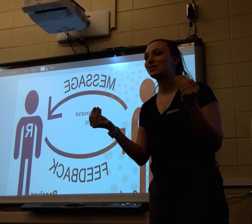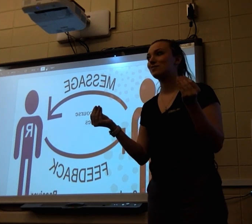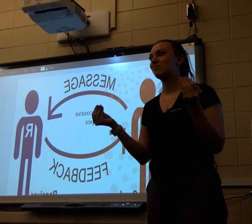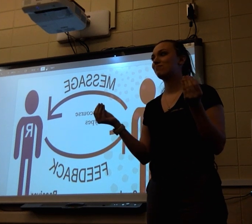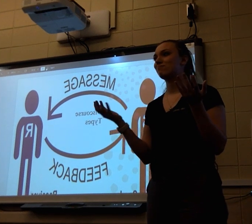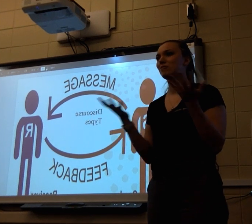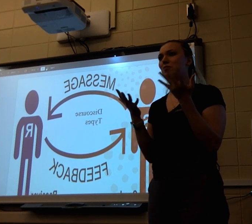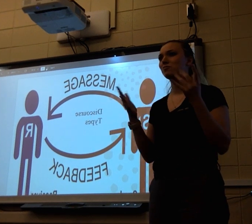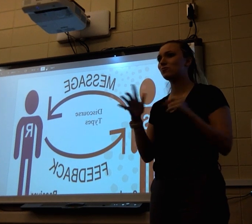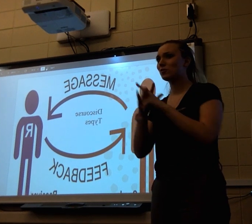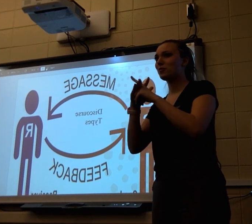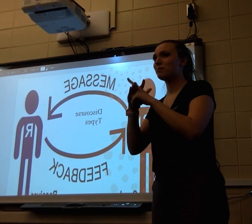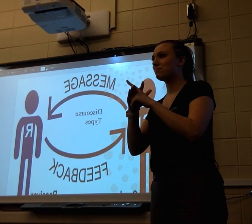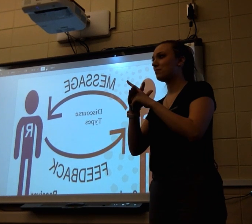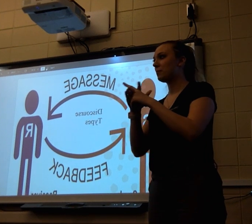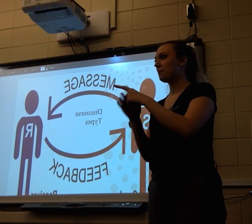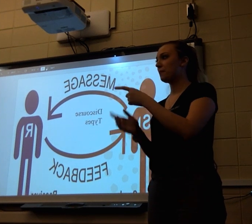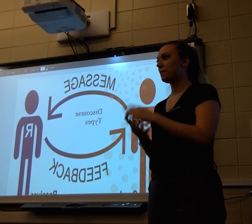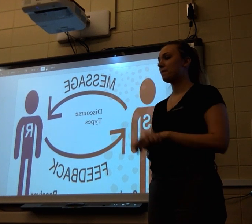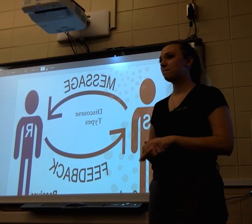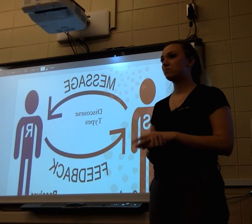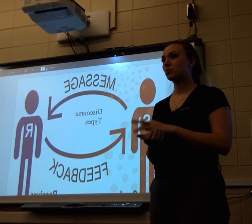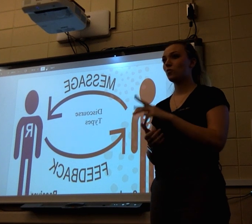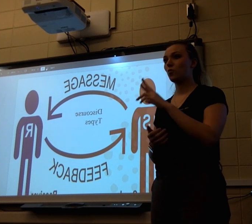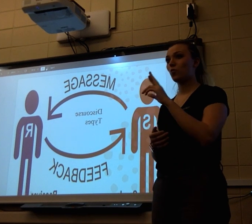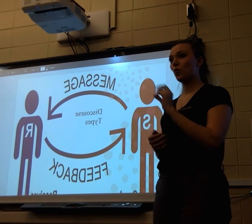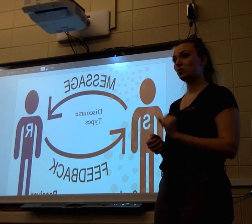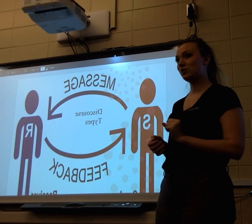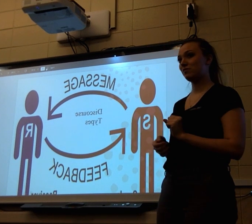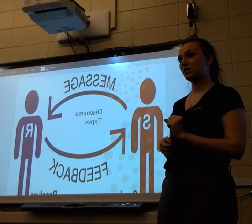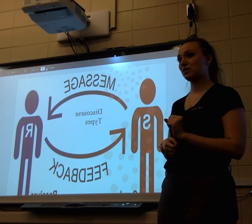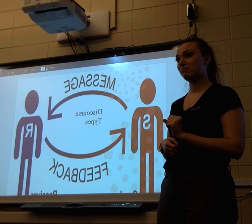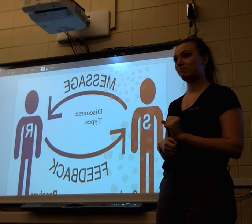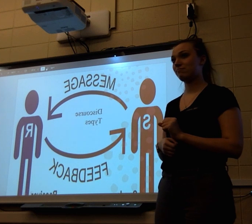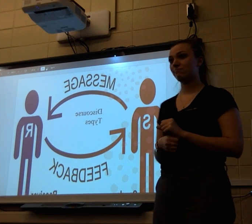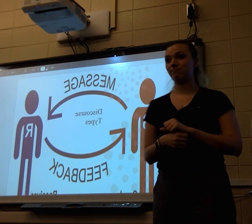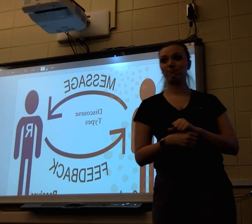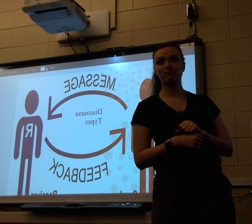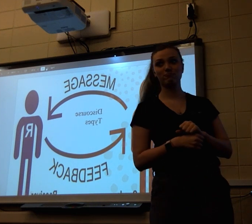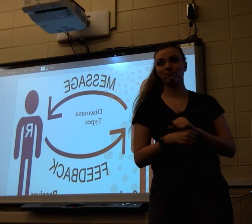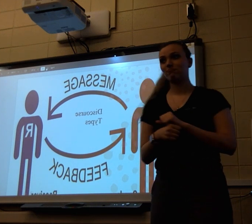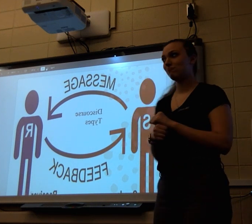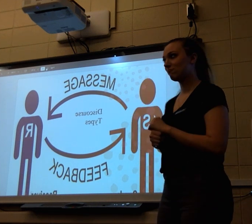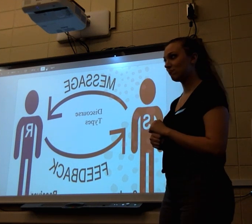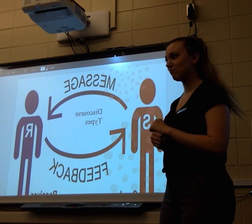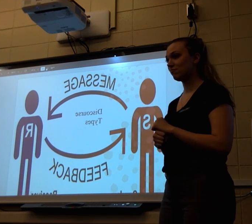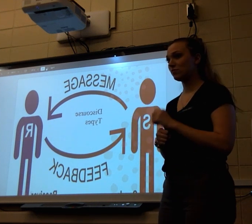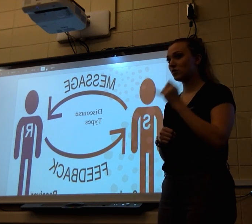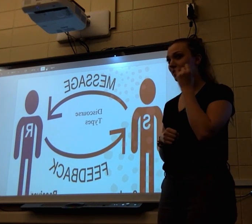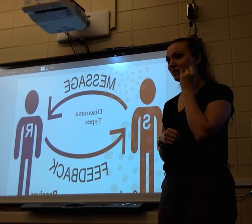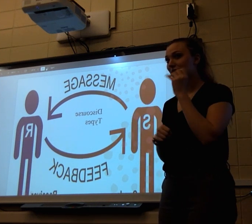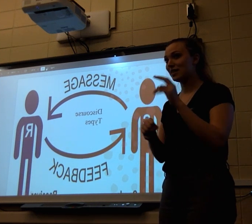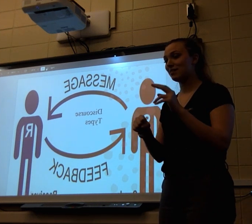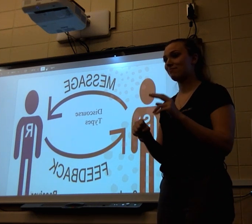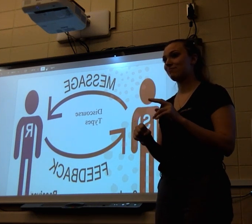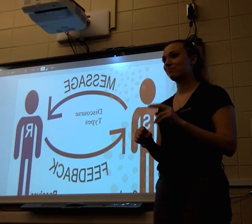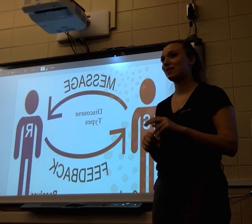I talk about all the time? Yes. All right. And so when native users begin to use depiction and they start to